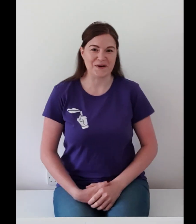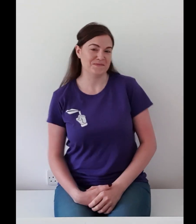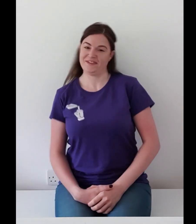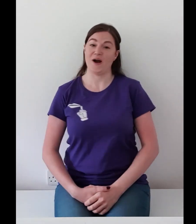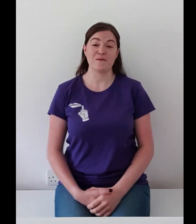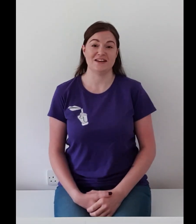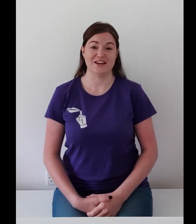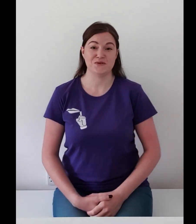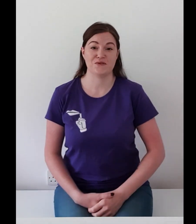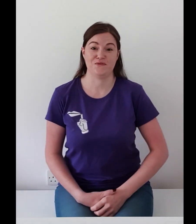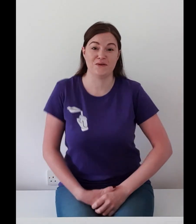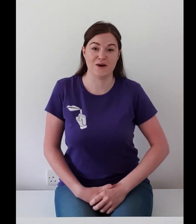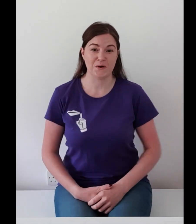So, are we ready? Are you going to follow along?